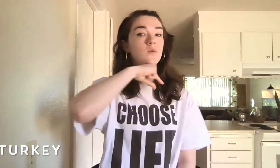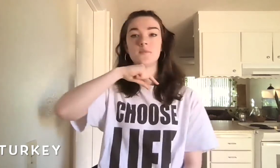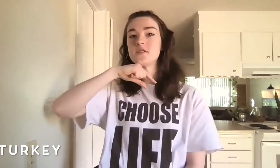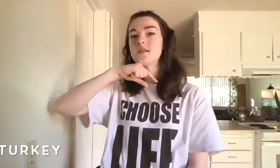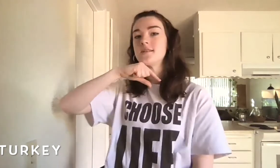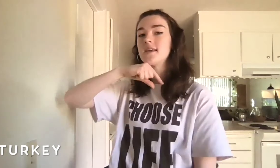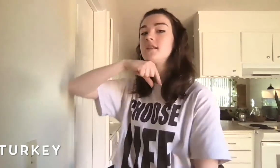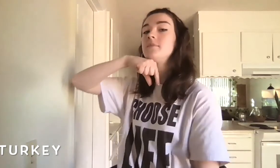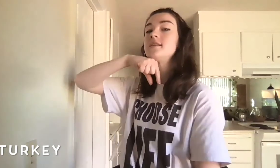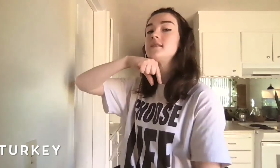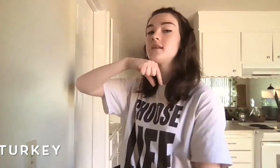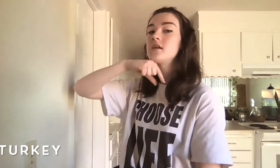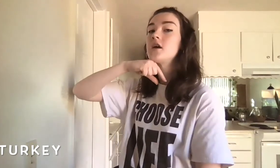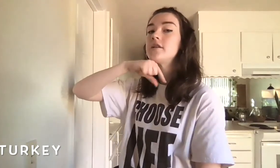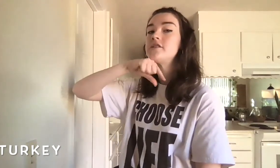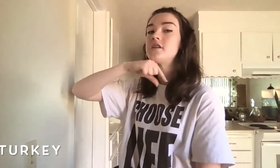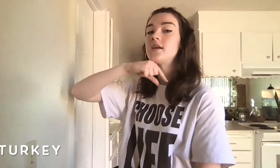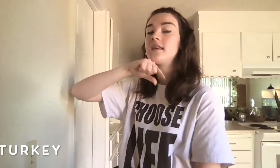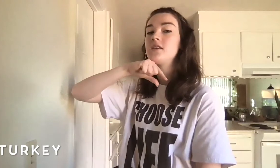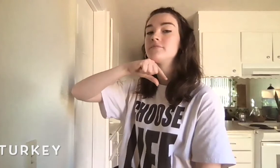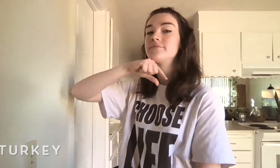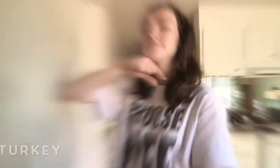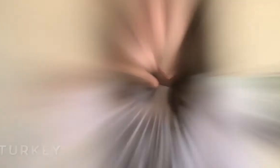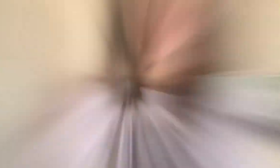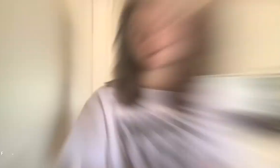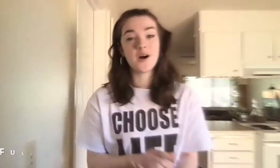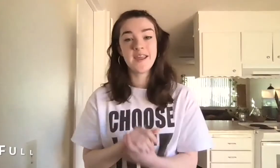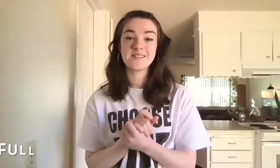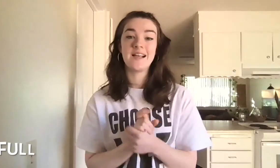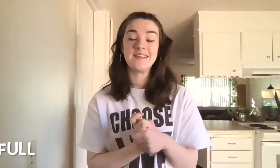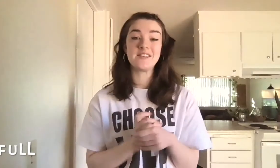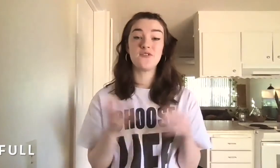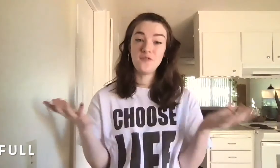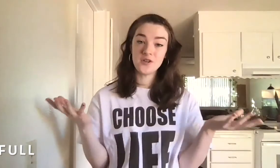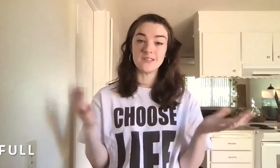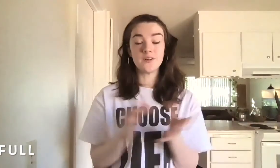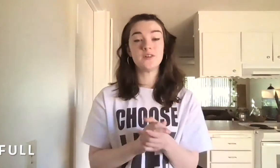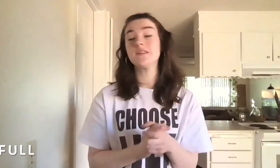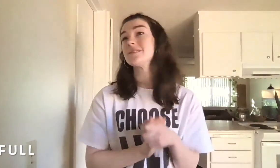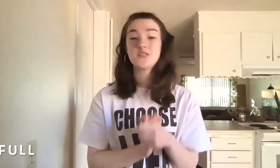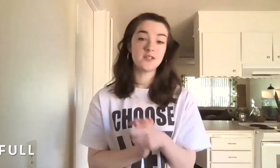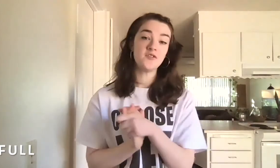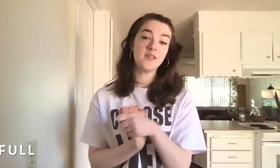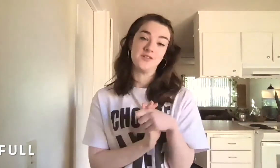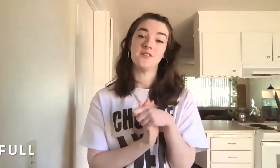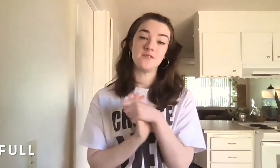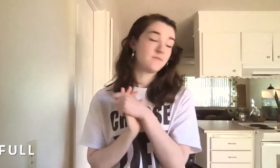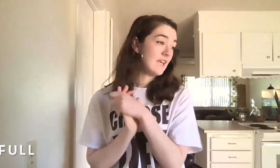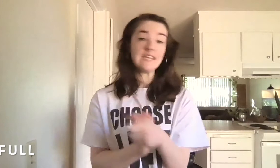Whoops, turn to the side a little bit so you can see. Turkey. So our next sign is full, or you're stuffed because you've eaten so